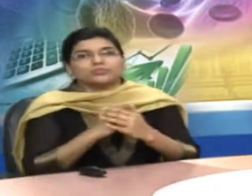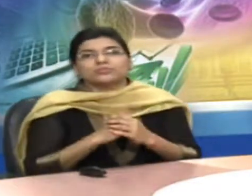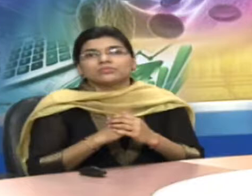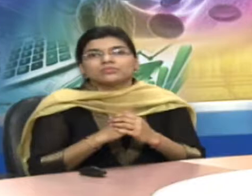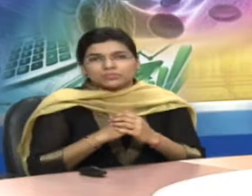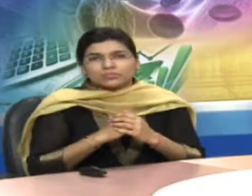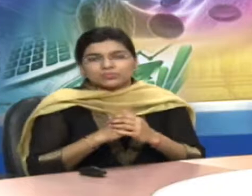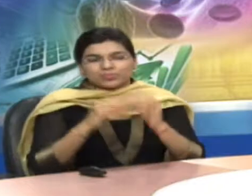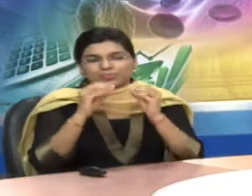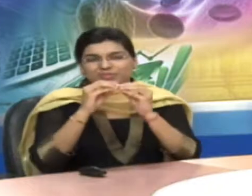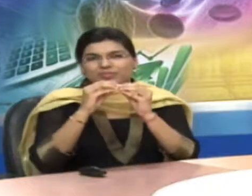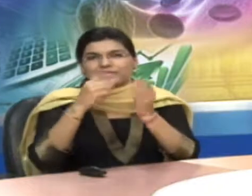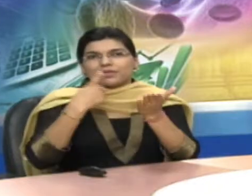And the opposite of this word is